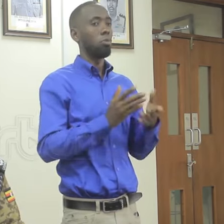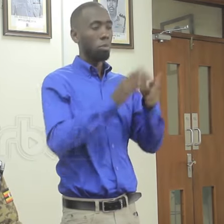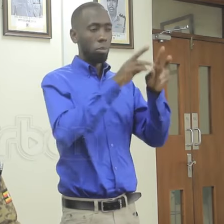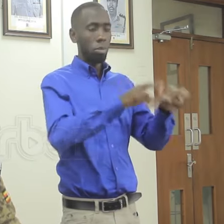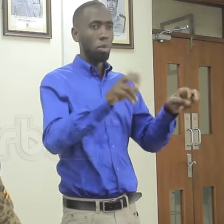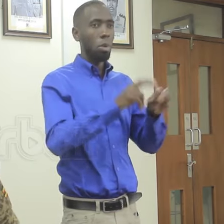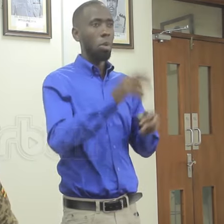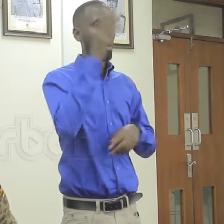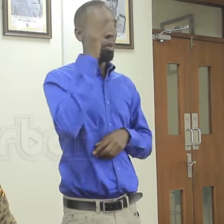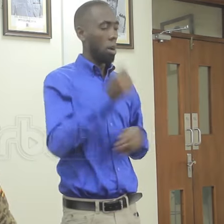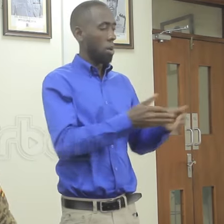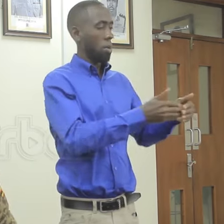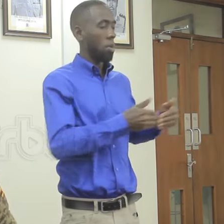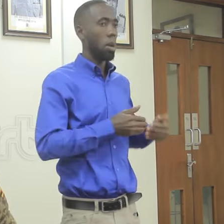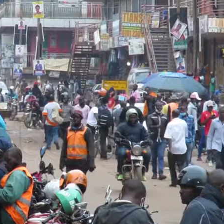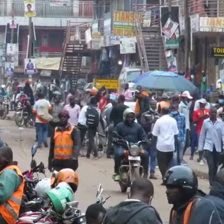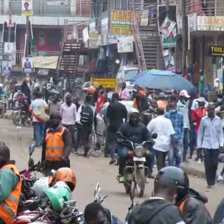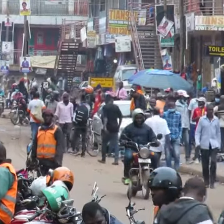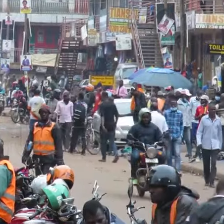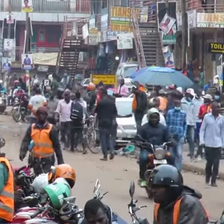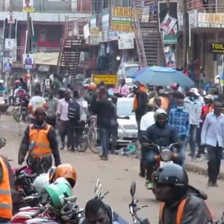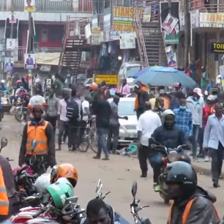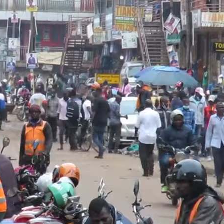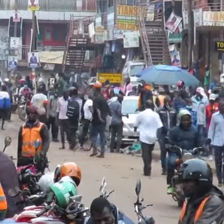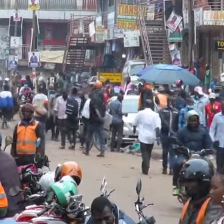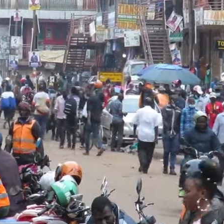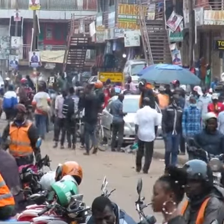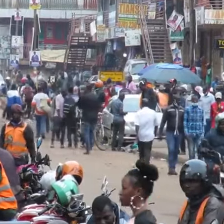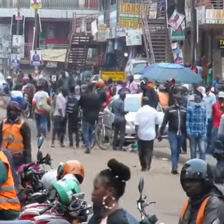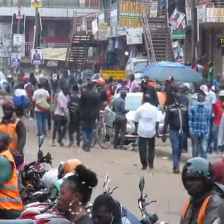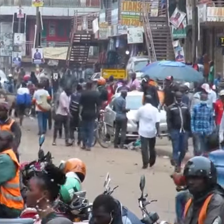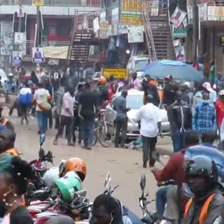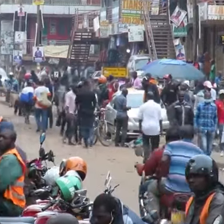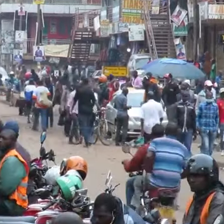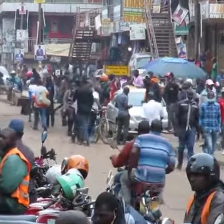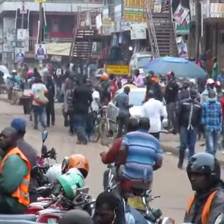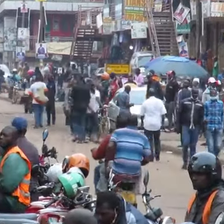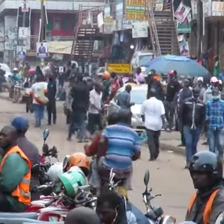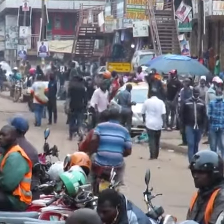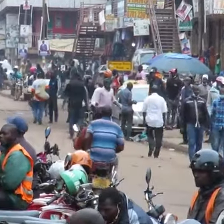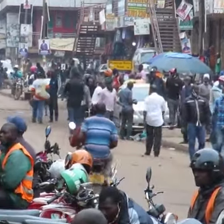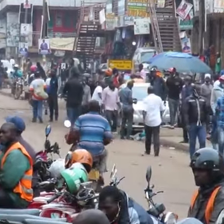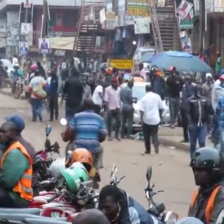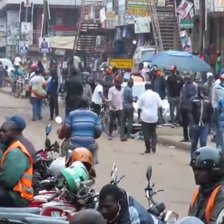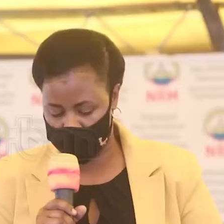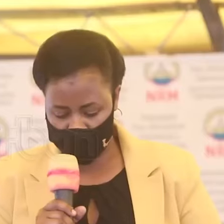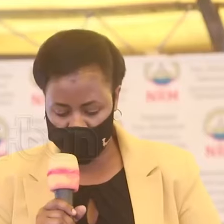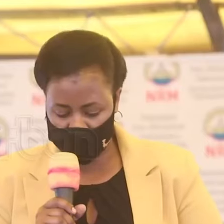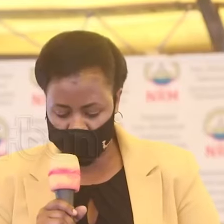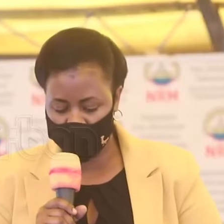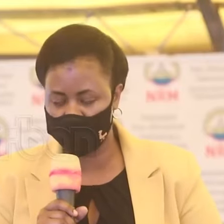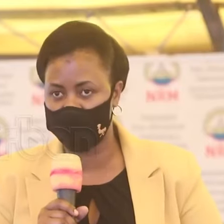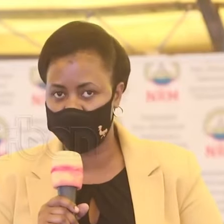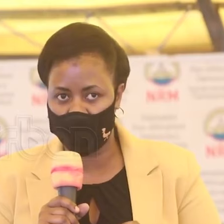a 16-year-old disabled victim. Also, the police have arrested 12 people for the robbery of 2.4 billion